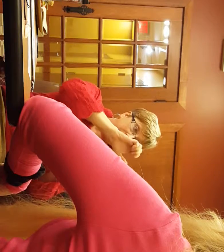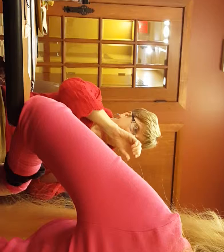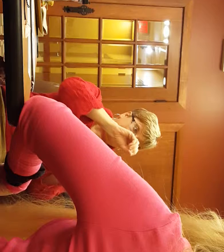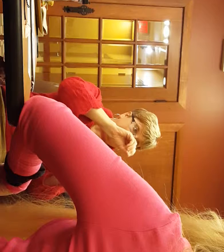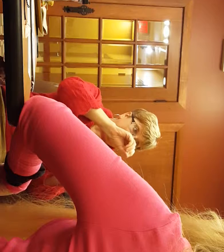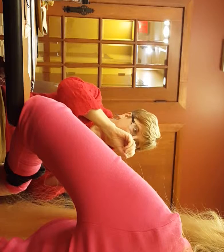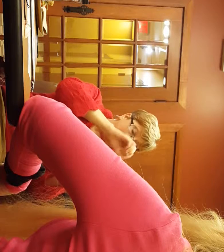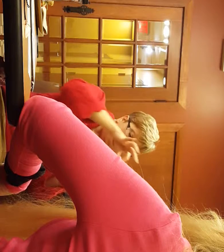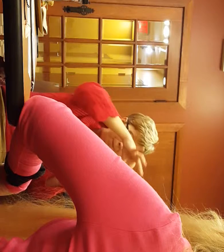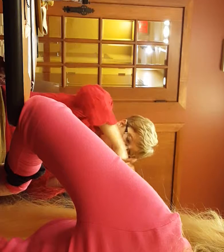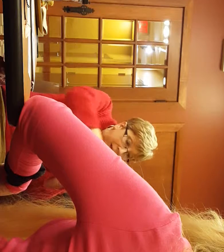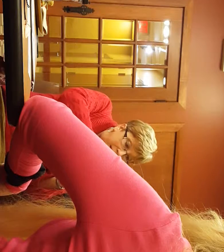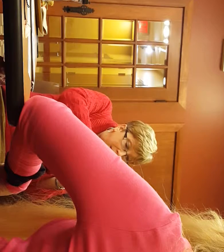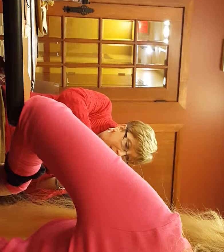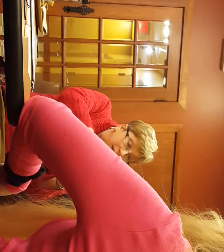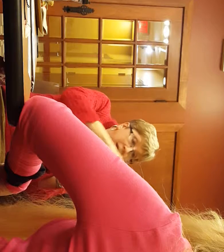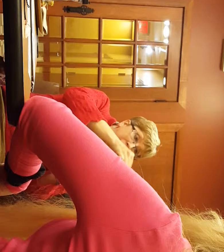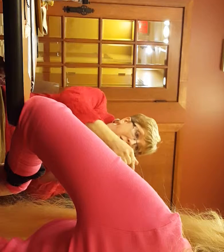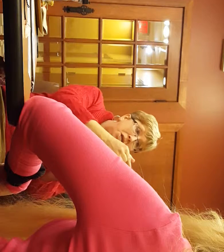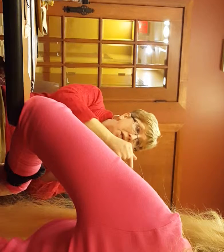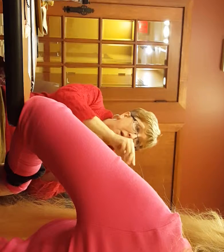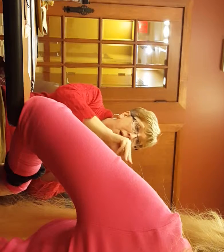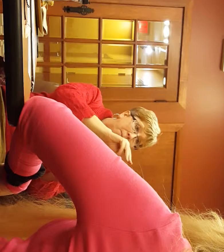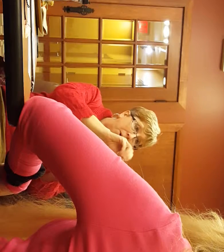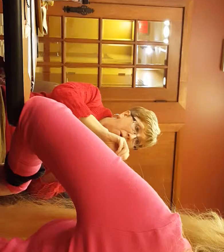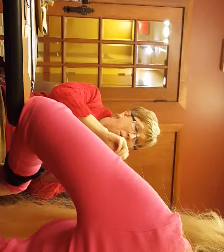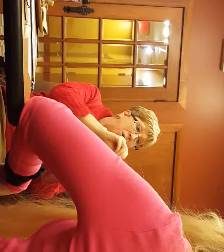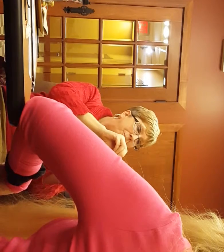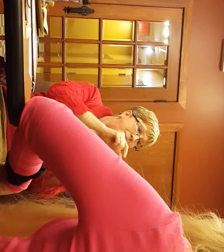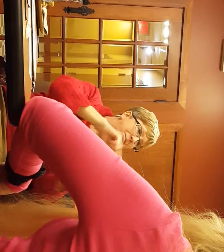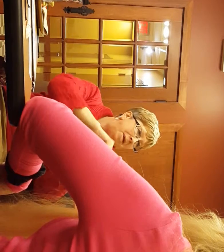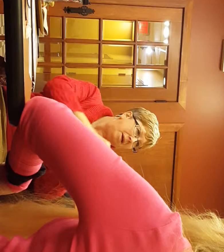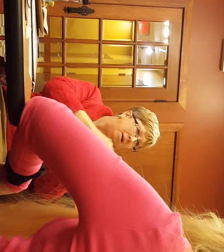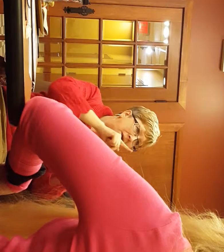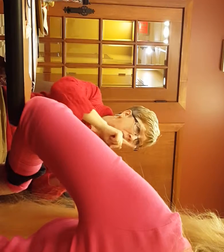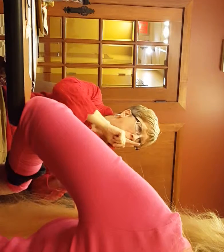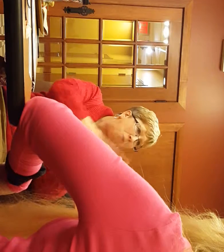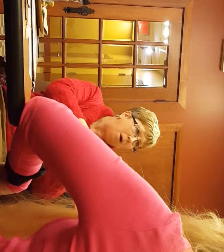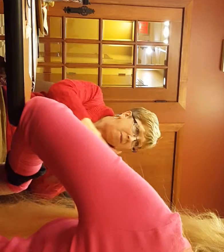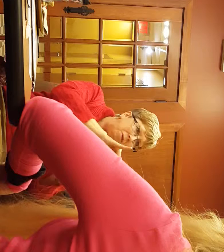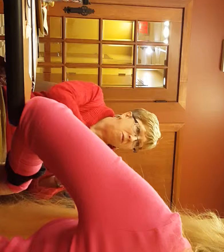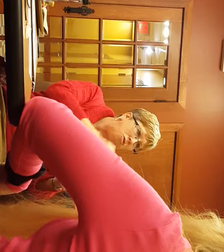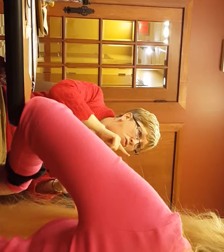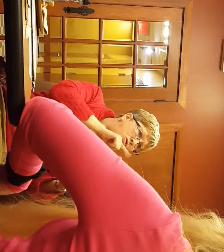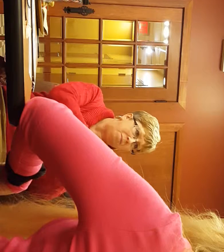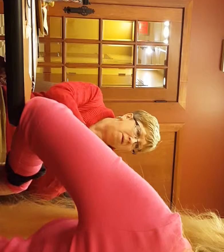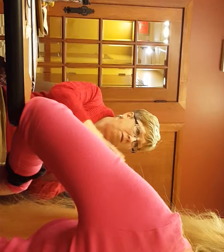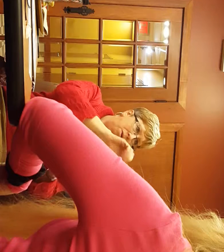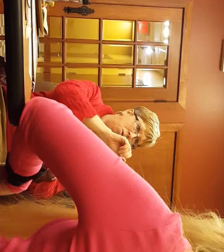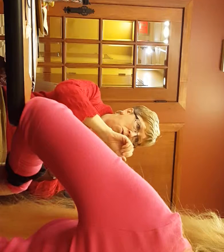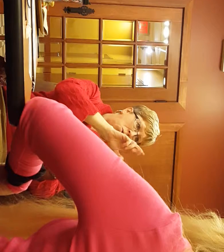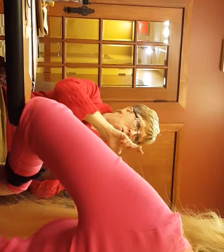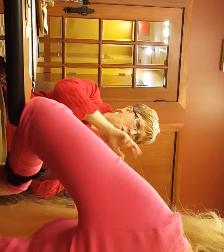previous crops. And most of them are heritage varieties. So from that quality to the soil that they're putting it in. When they